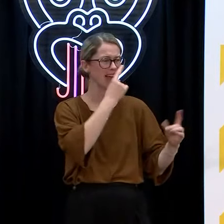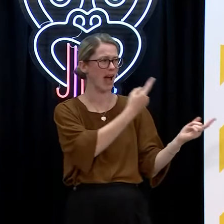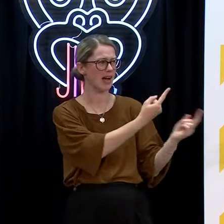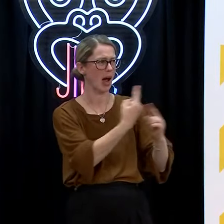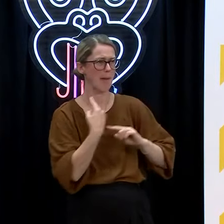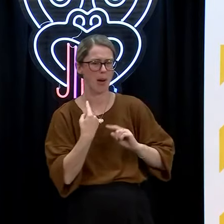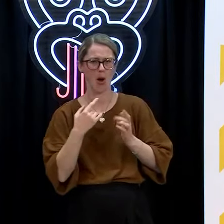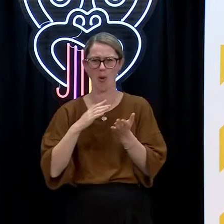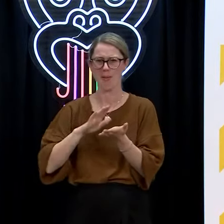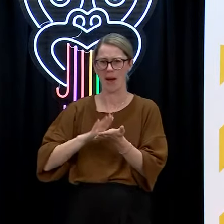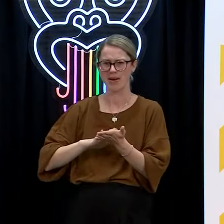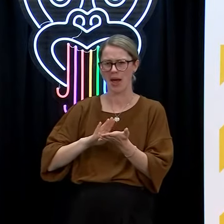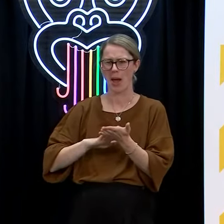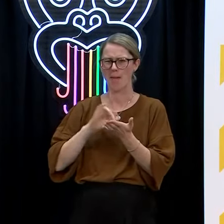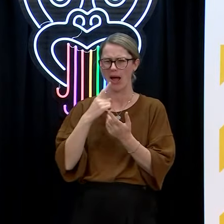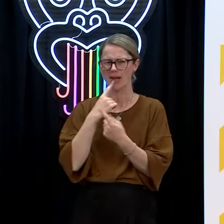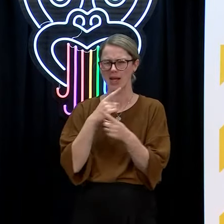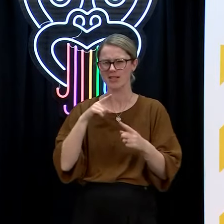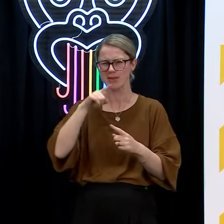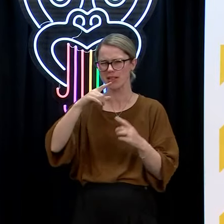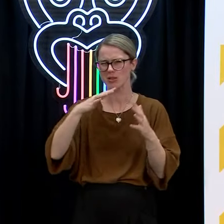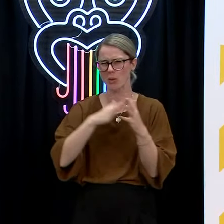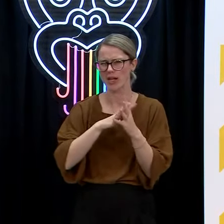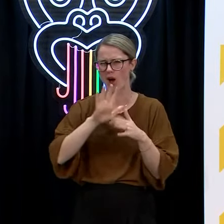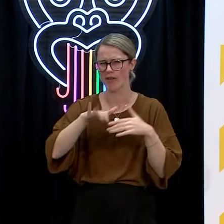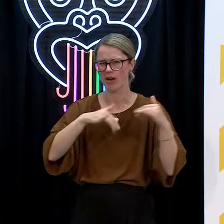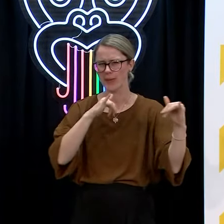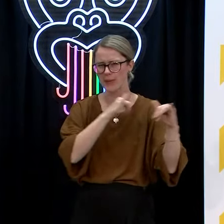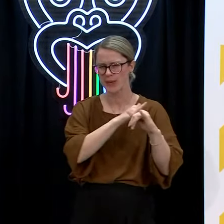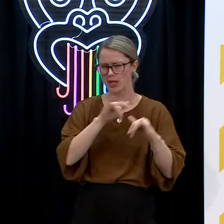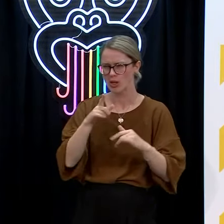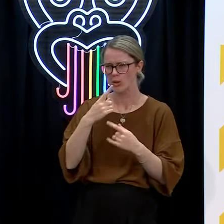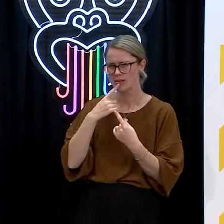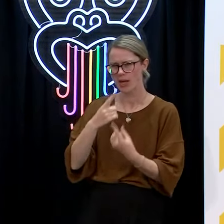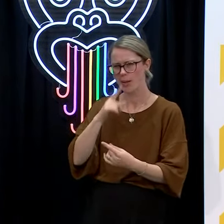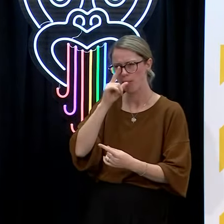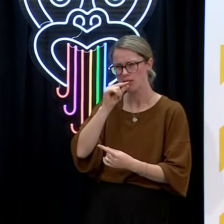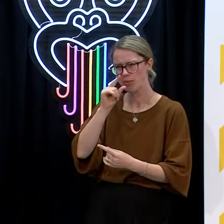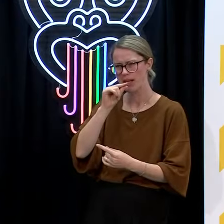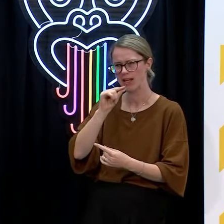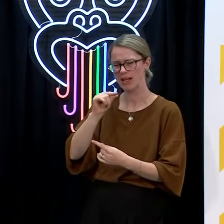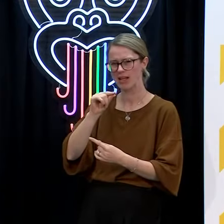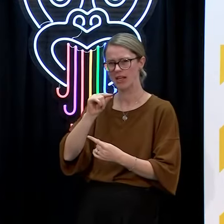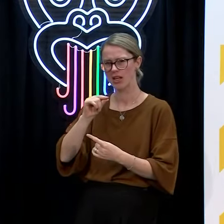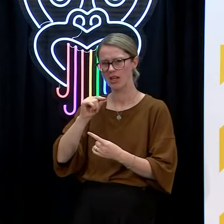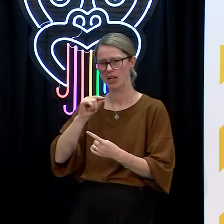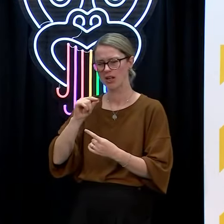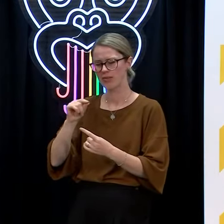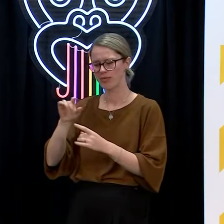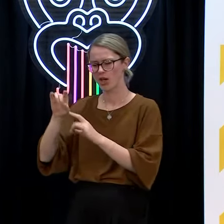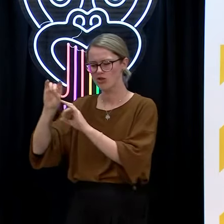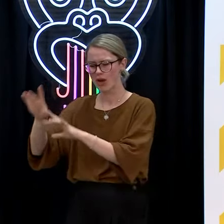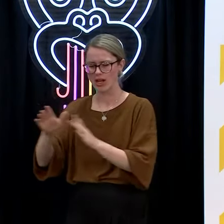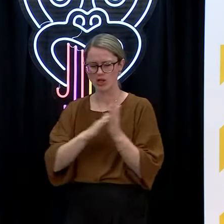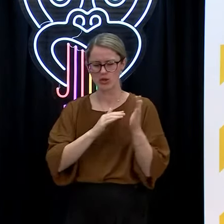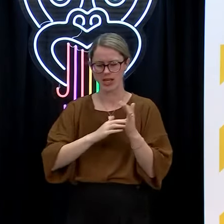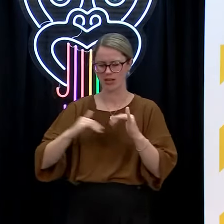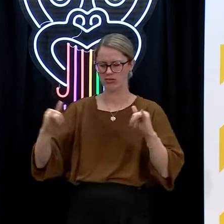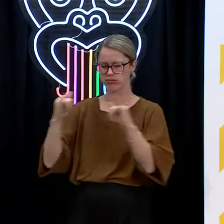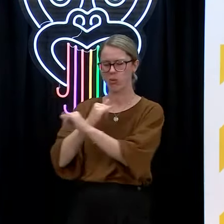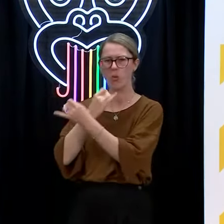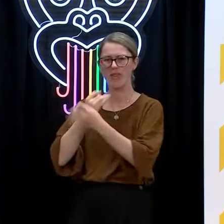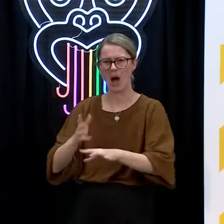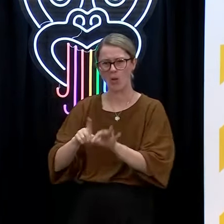the Trans-Tasman bubble coming next week, are you signalling that you could resume green zone flights with some states? No, I'm